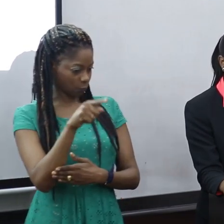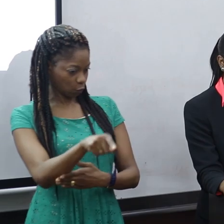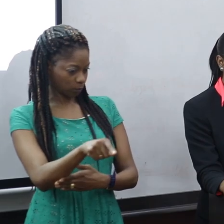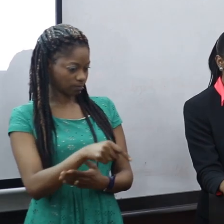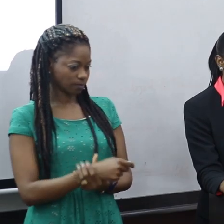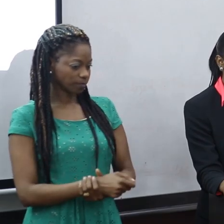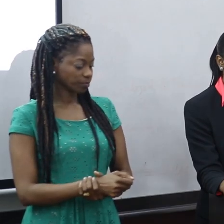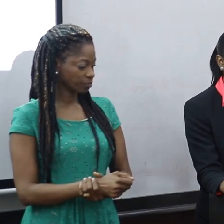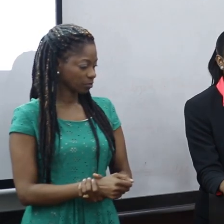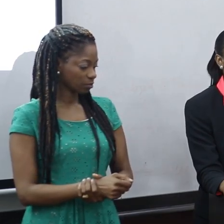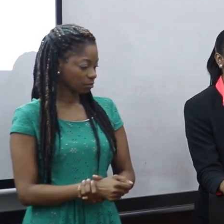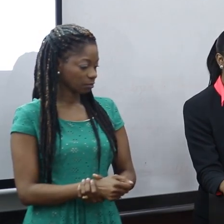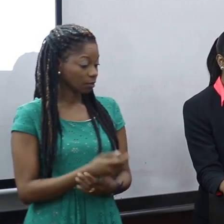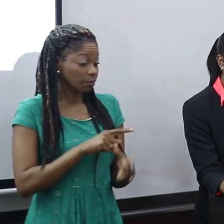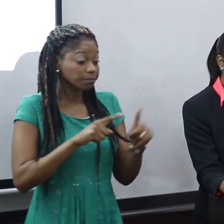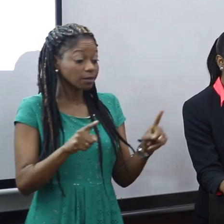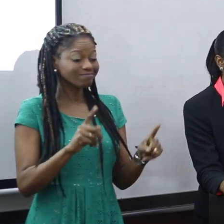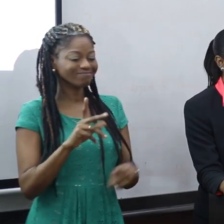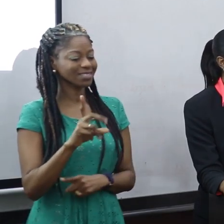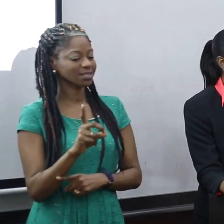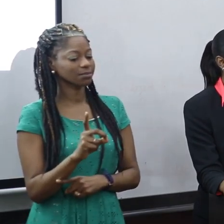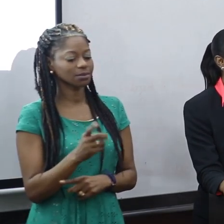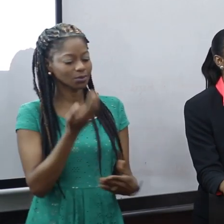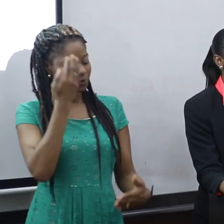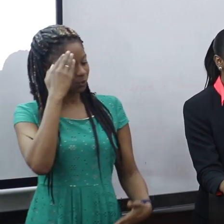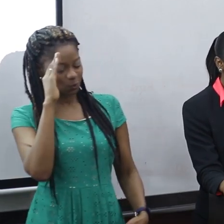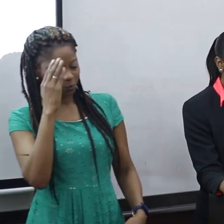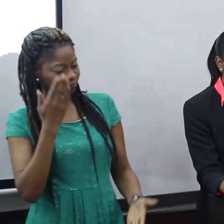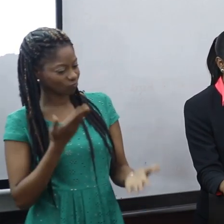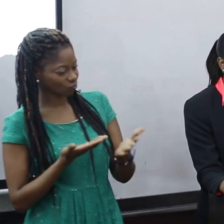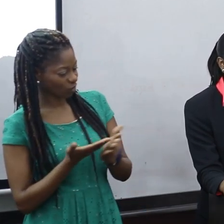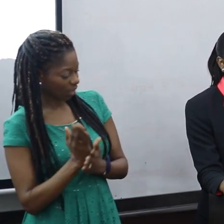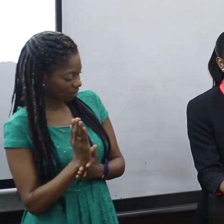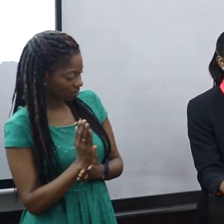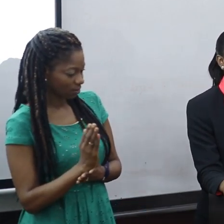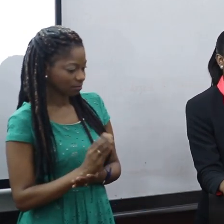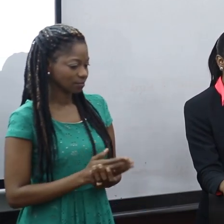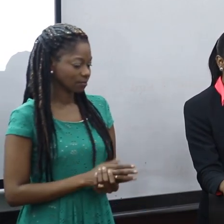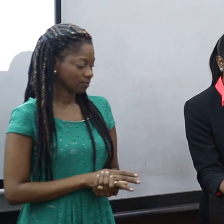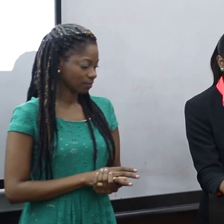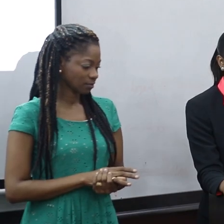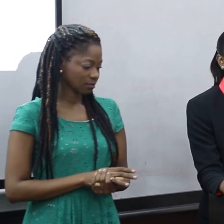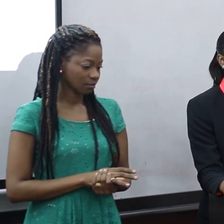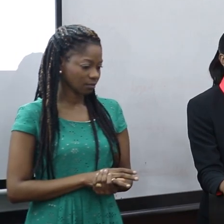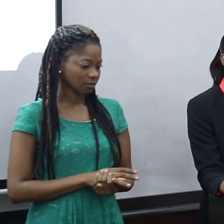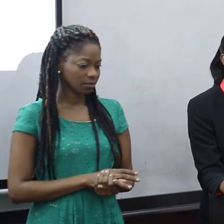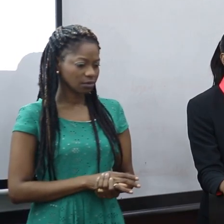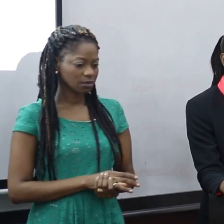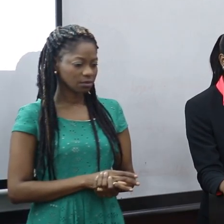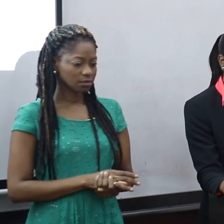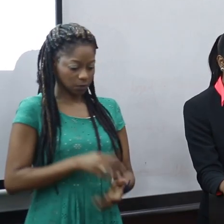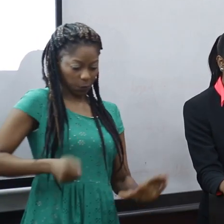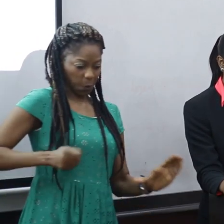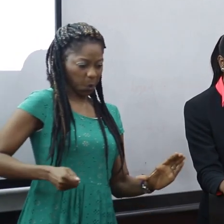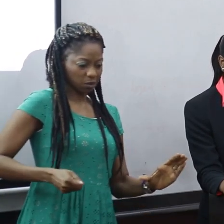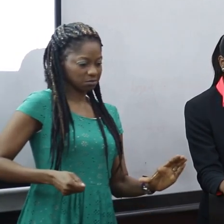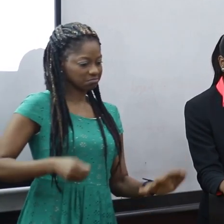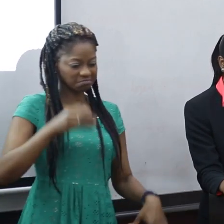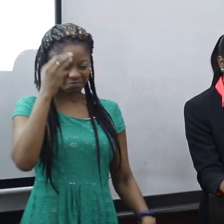it. Indeed, it is unclear whether citizens or even the courts are aware of this core